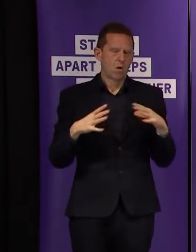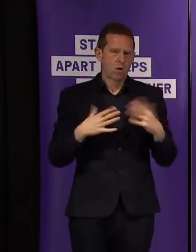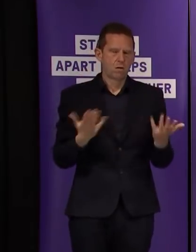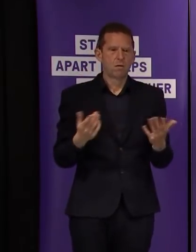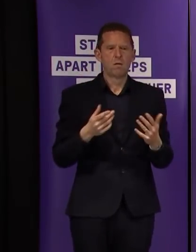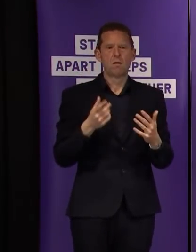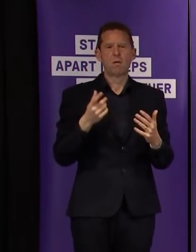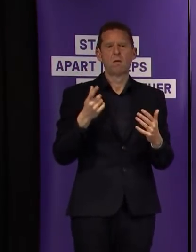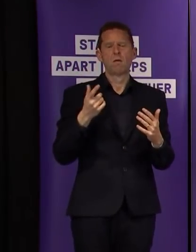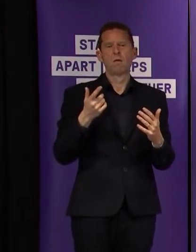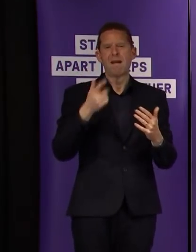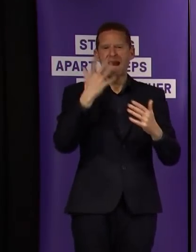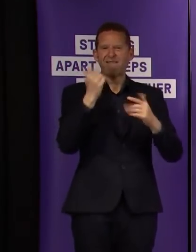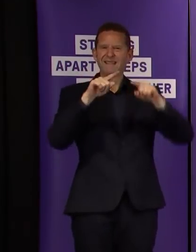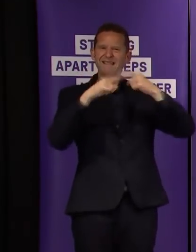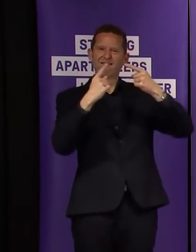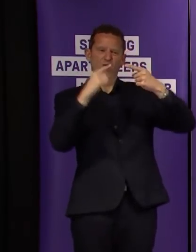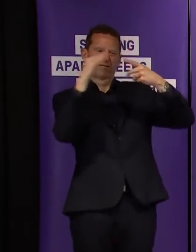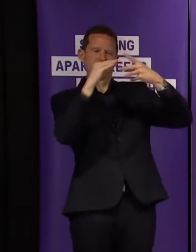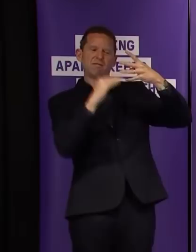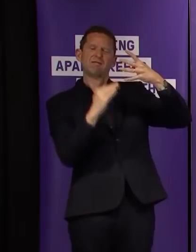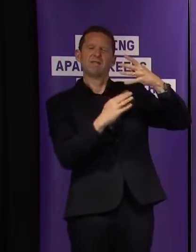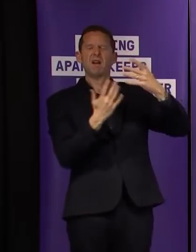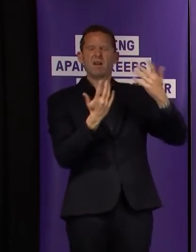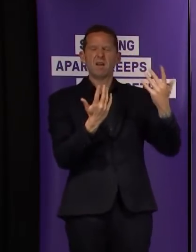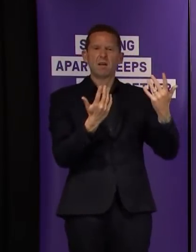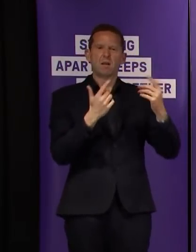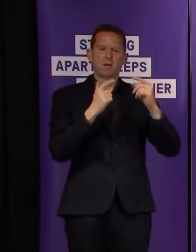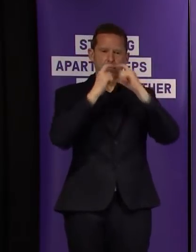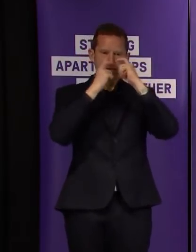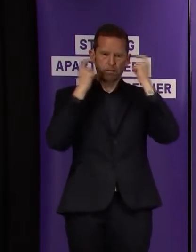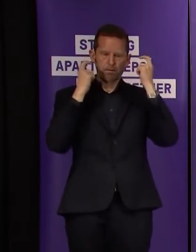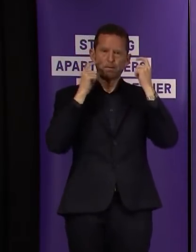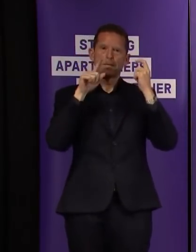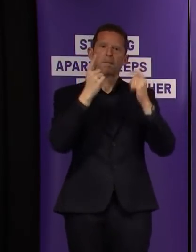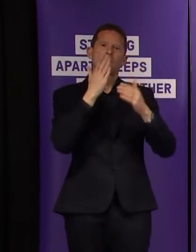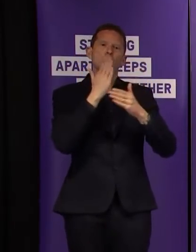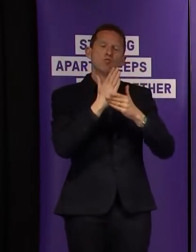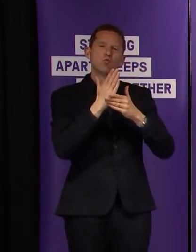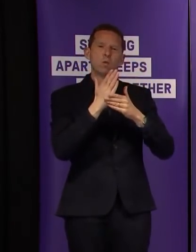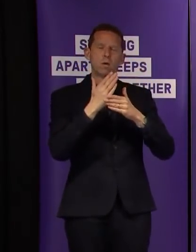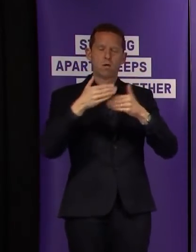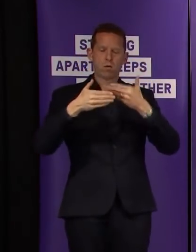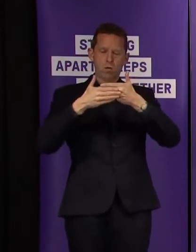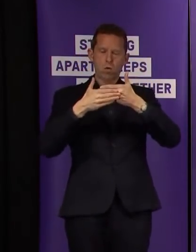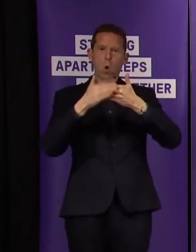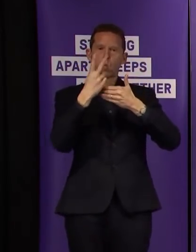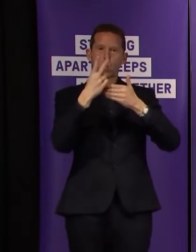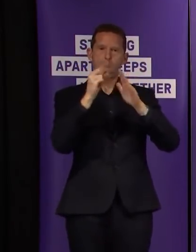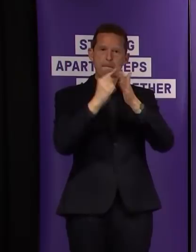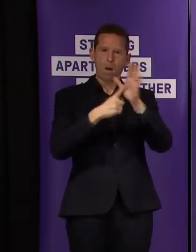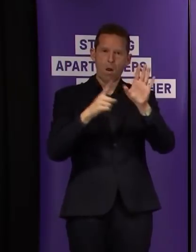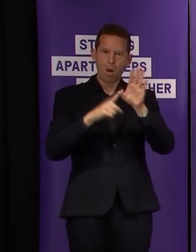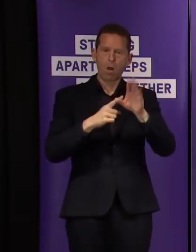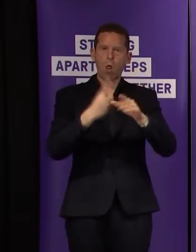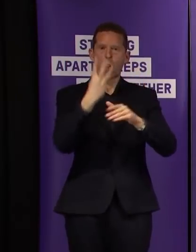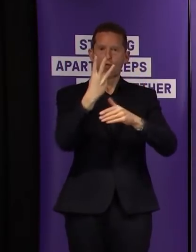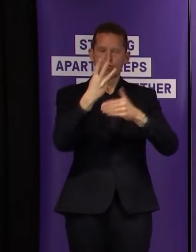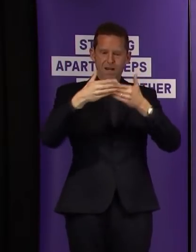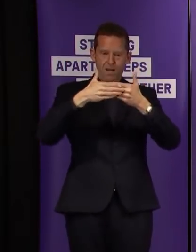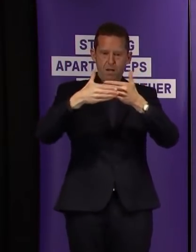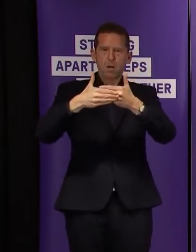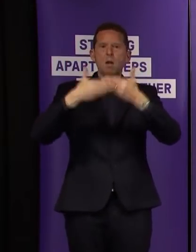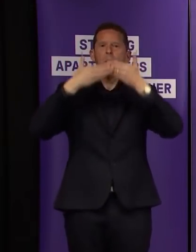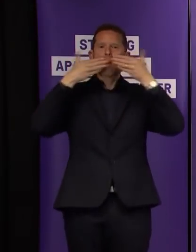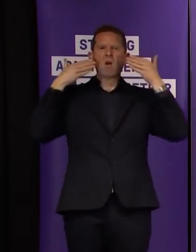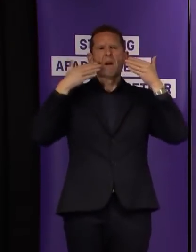was a useful position to have. But it's certainly clear that the two ply, three ply mask it will provide better